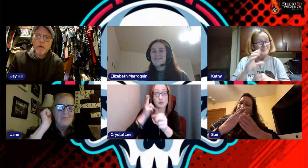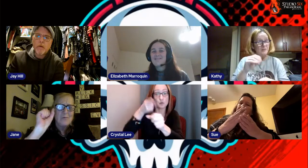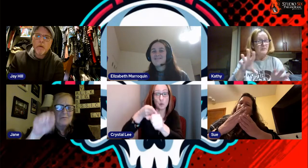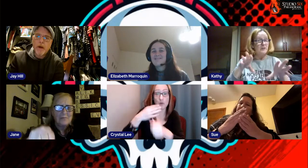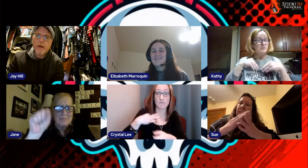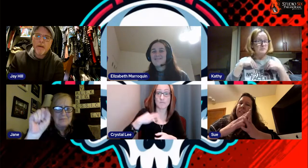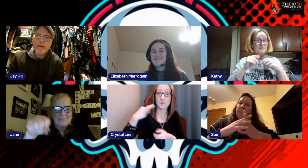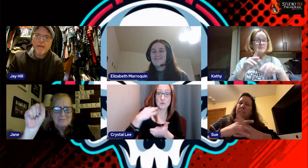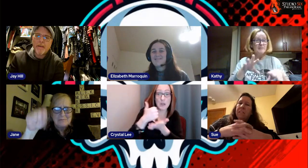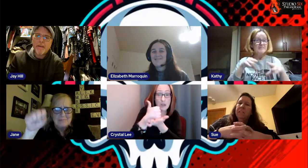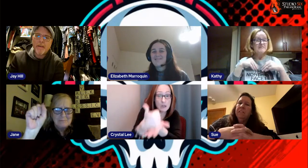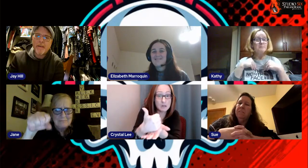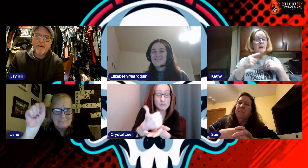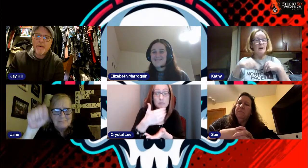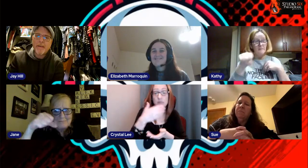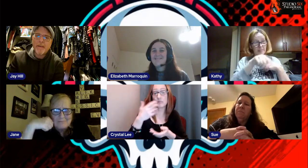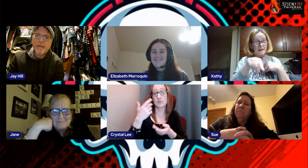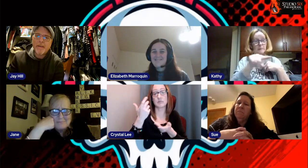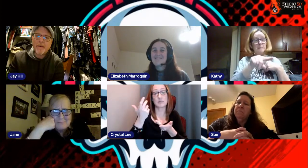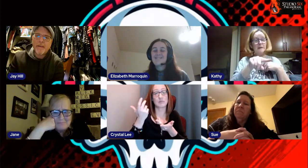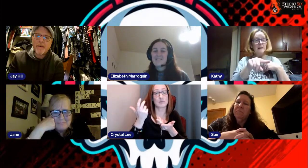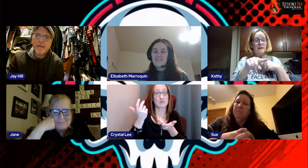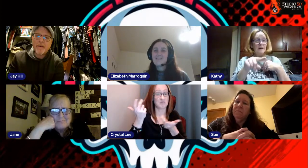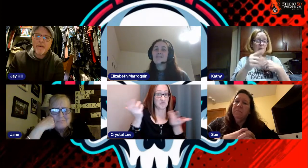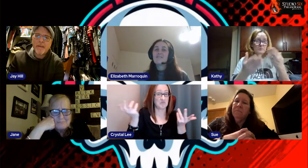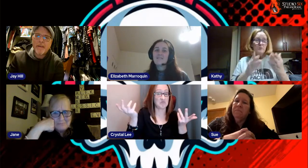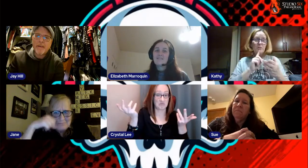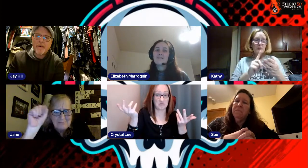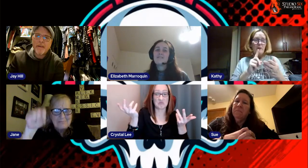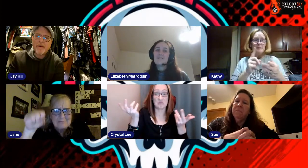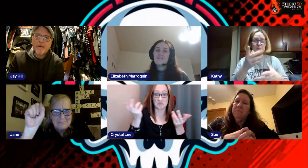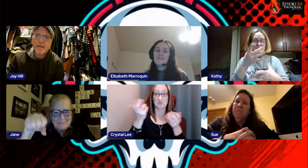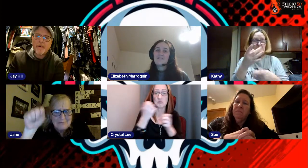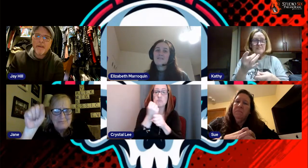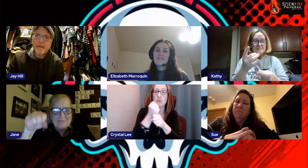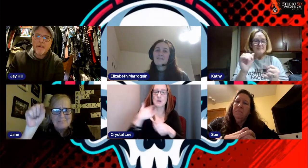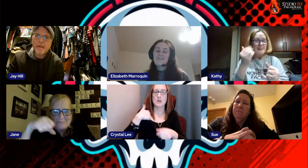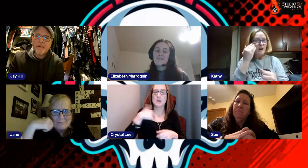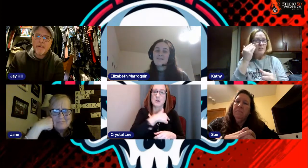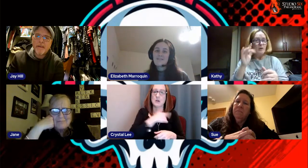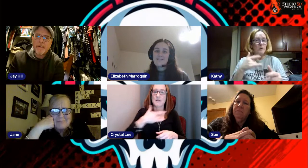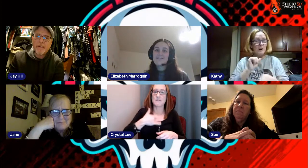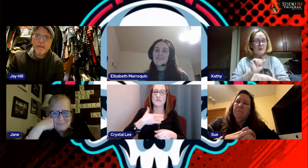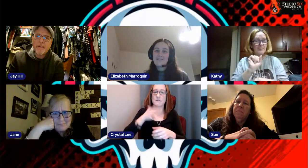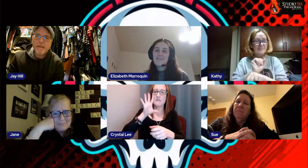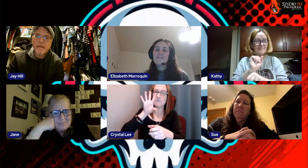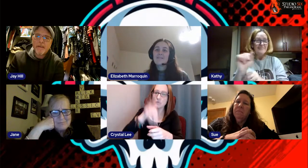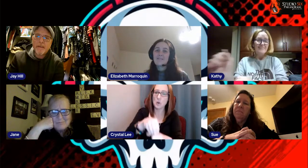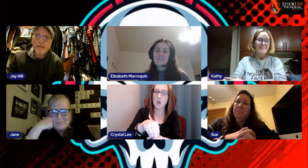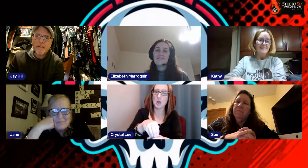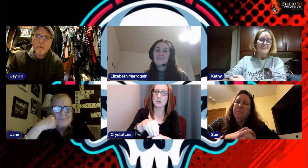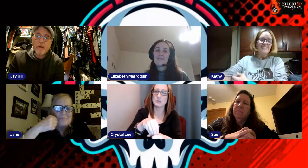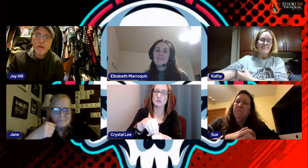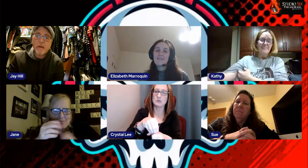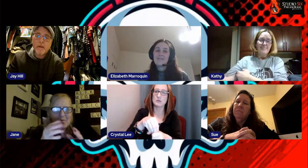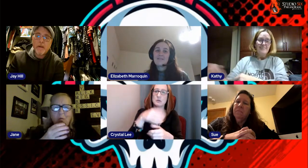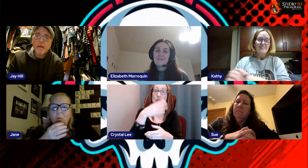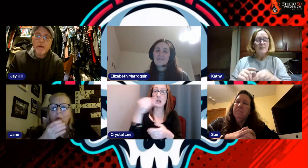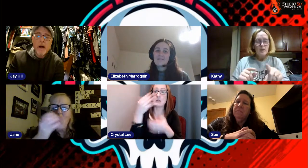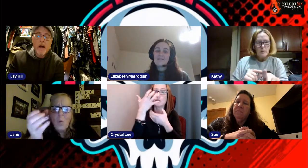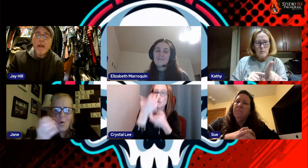I got the best something of them. I'm sure they'll probably be interested to see how they work.